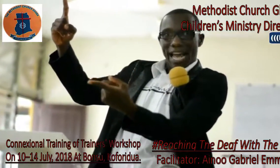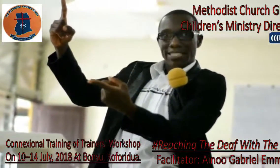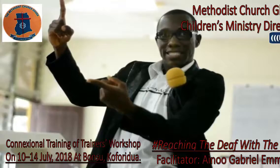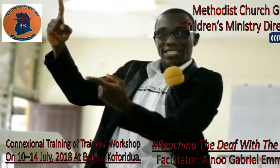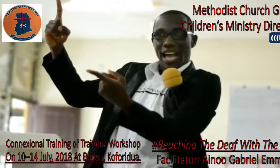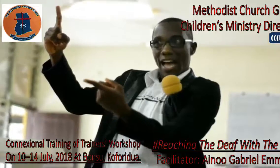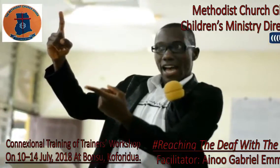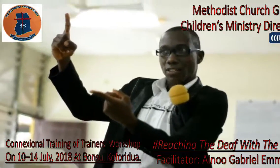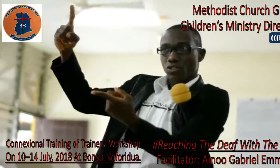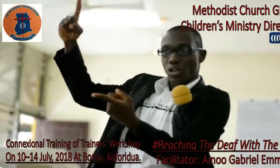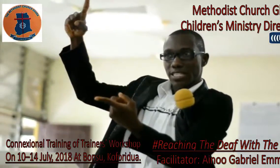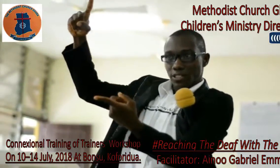dominant hand. So this is